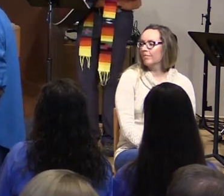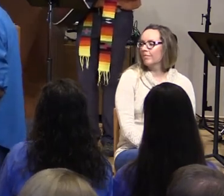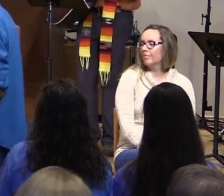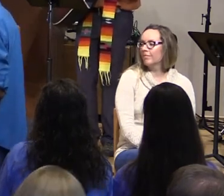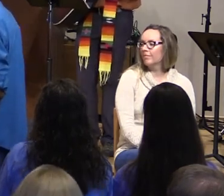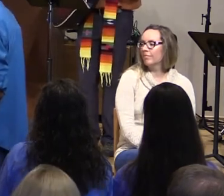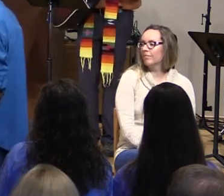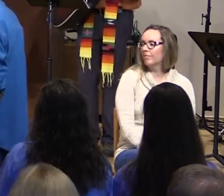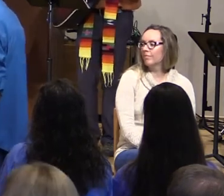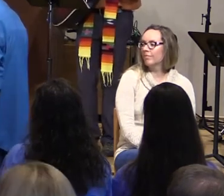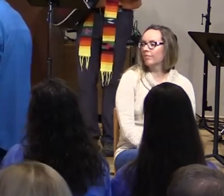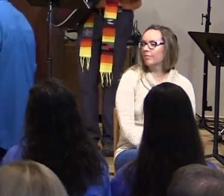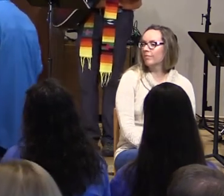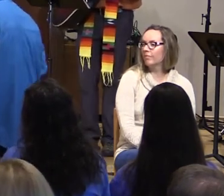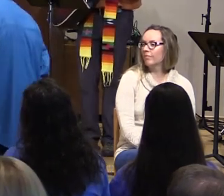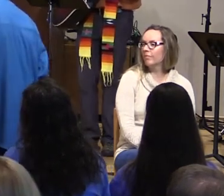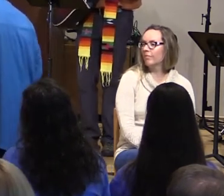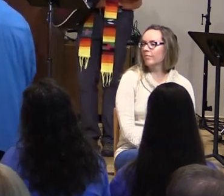thing